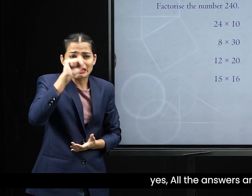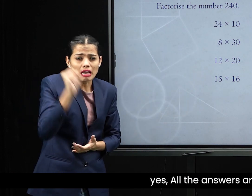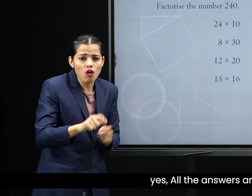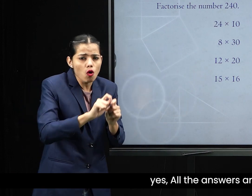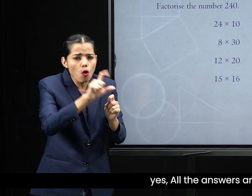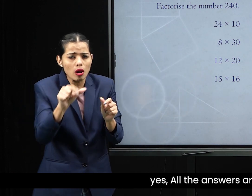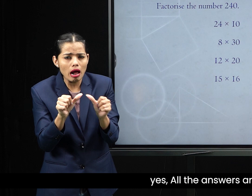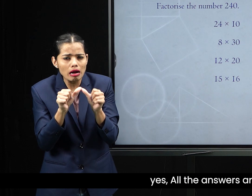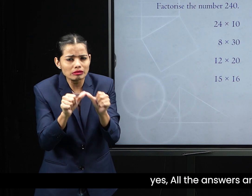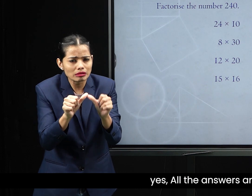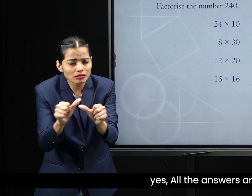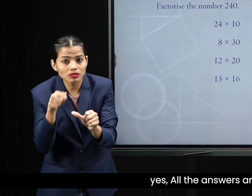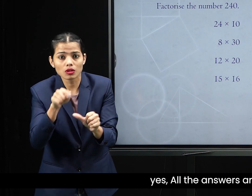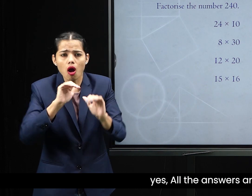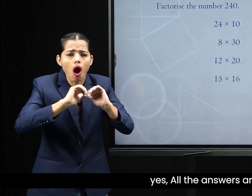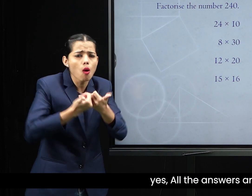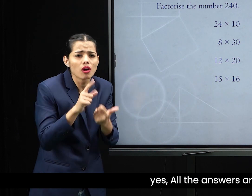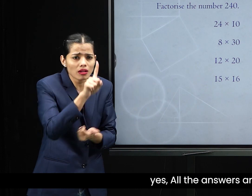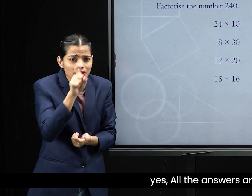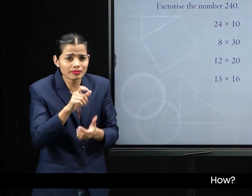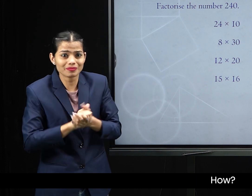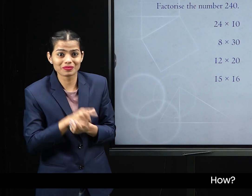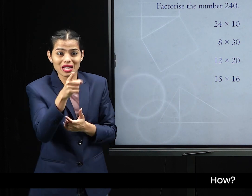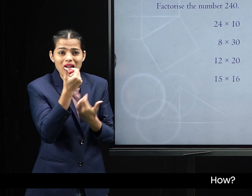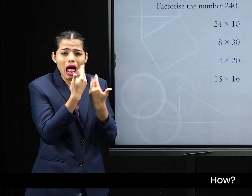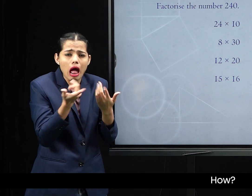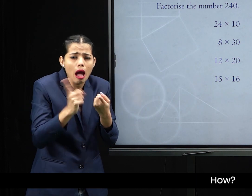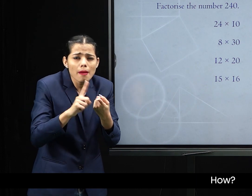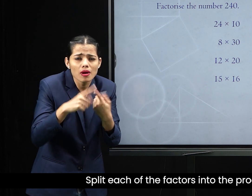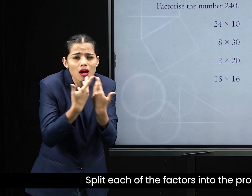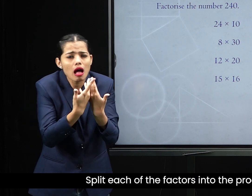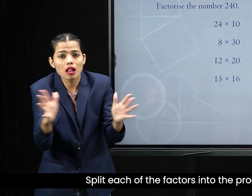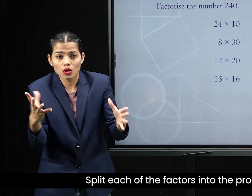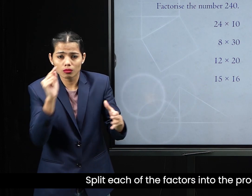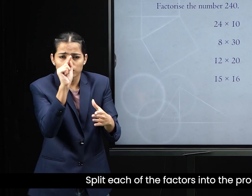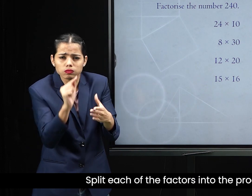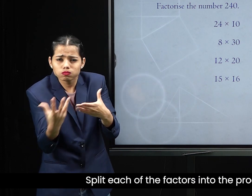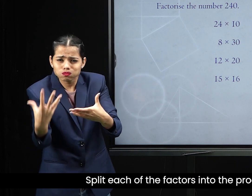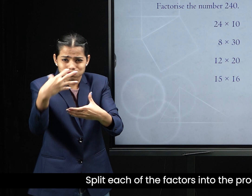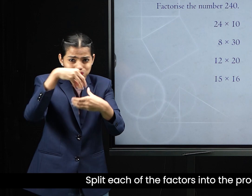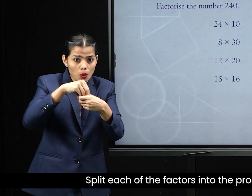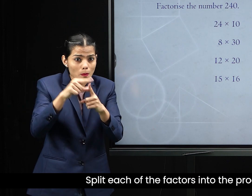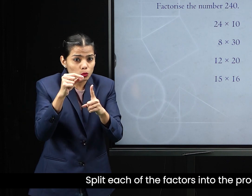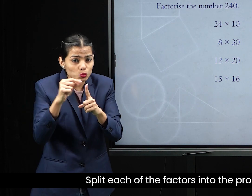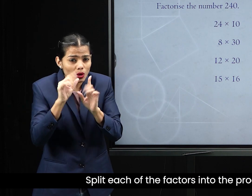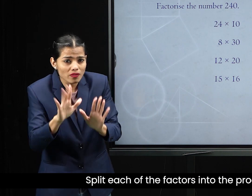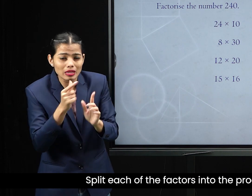Yes, all the answers are correct. How? Split each of the factors into the product